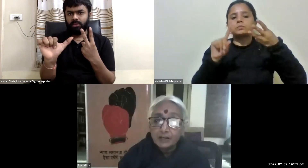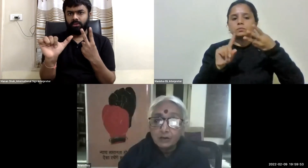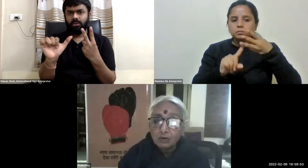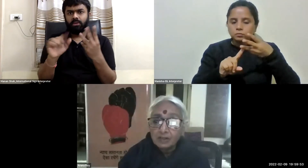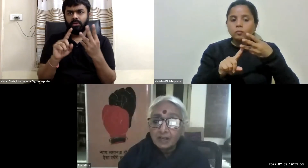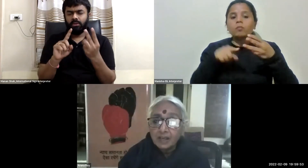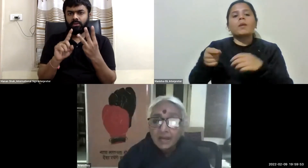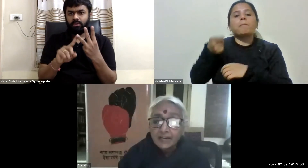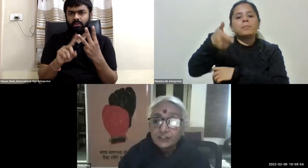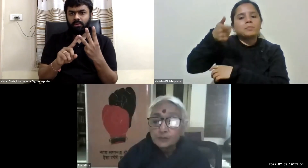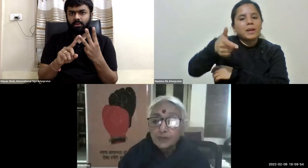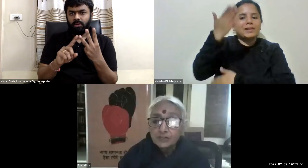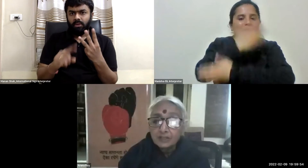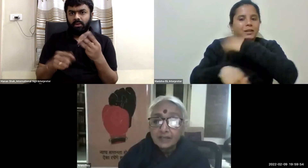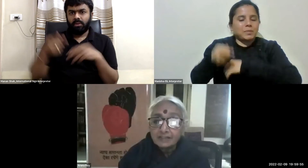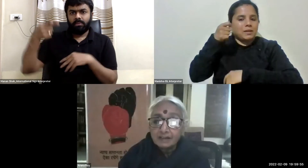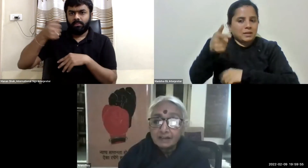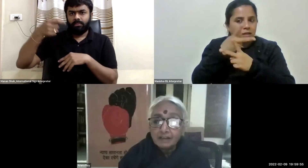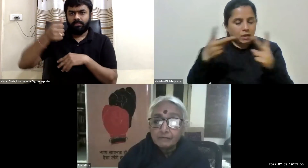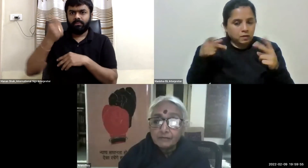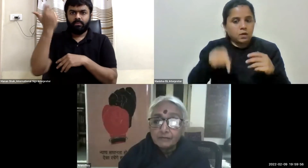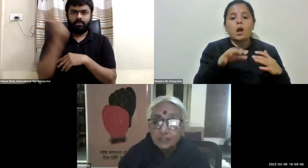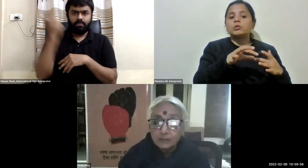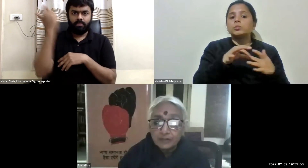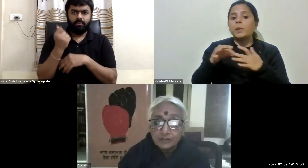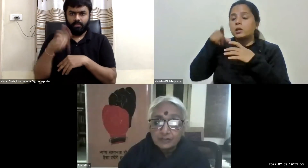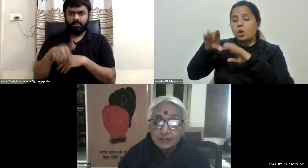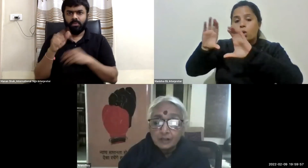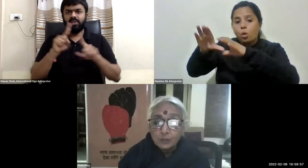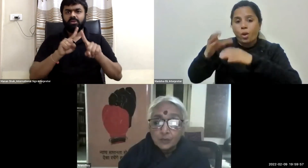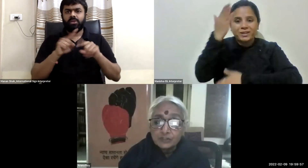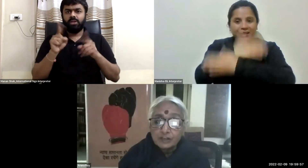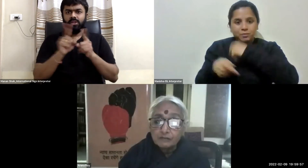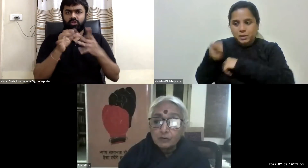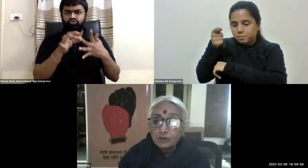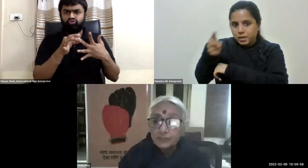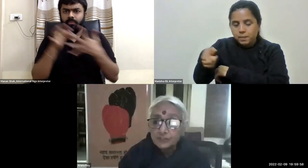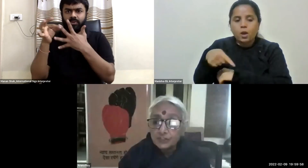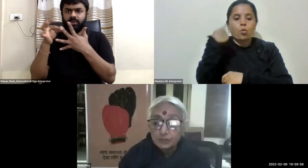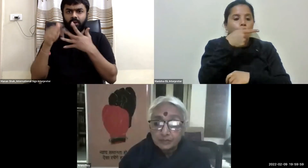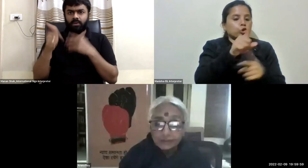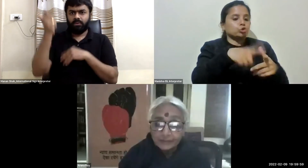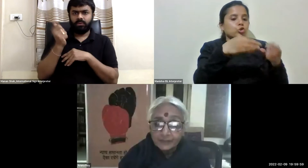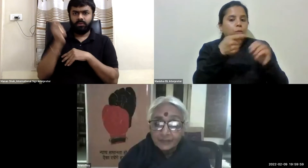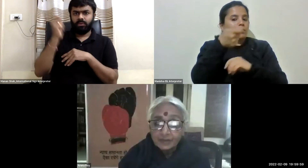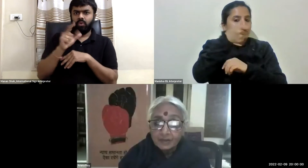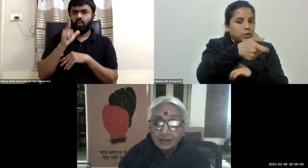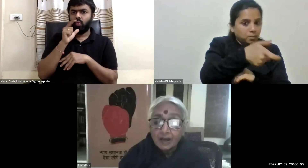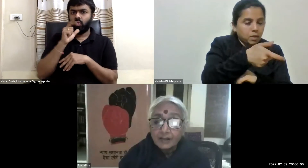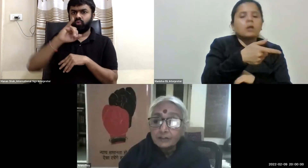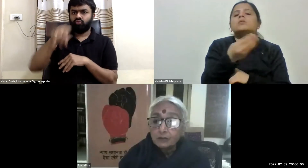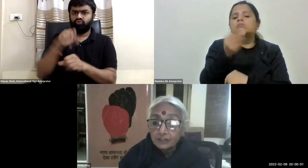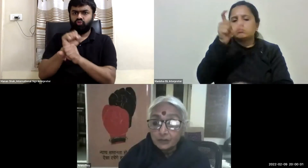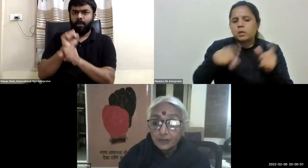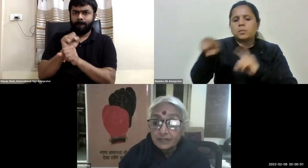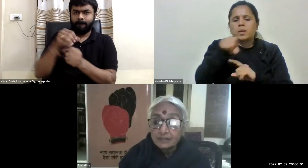covered by a law and has a special category for disability pensions, which is therefore not justiciable. As